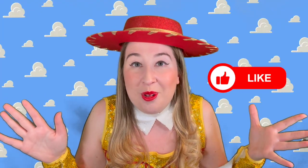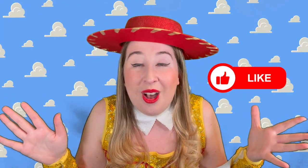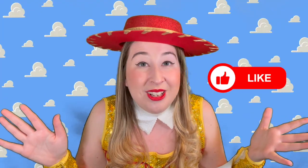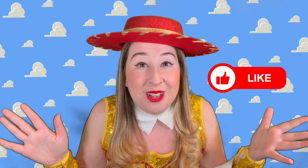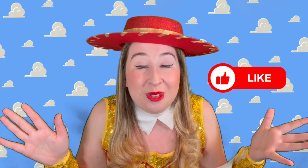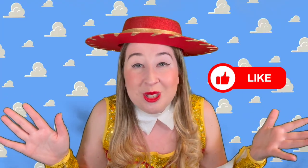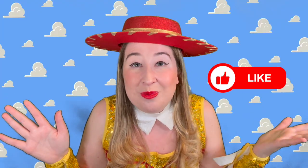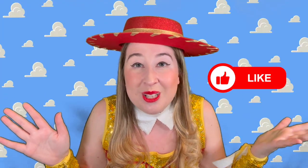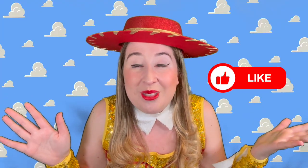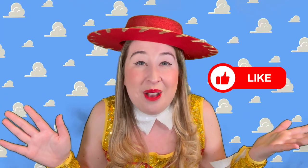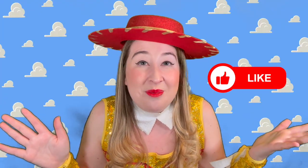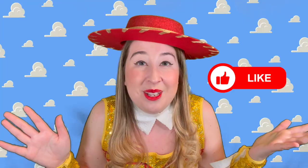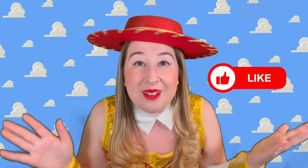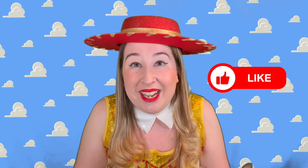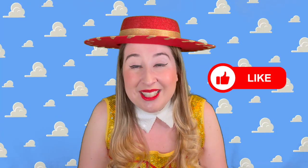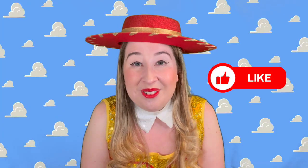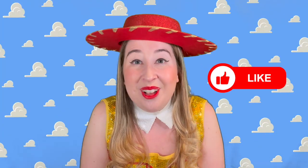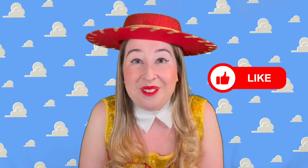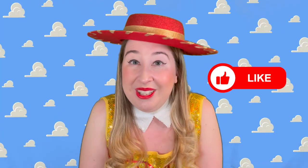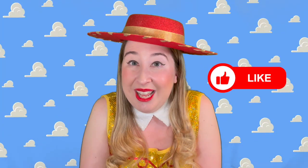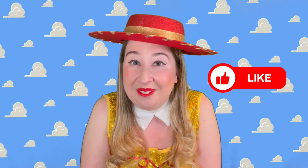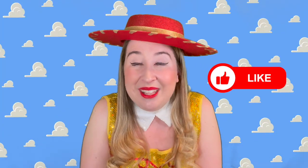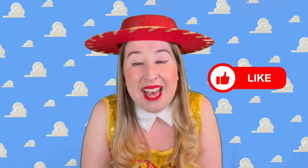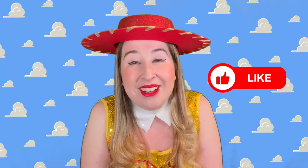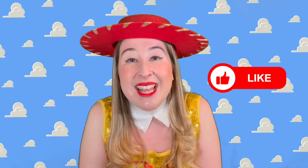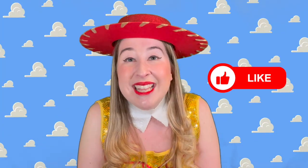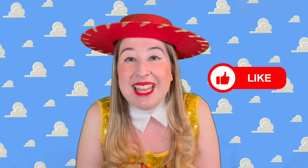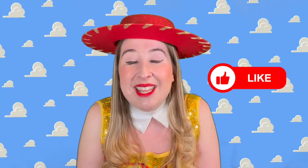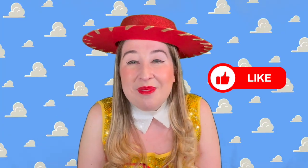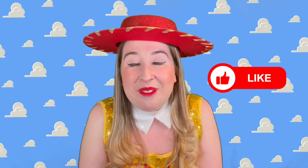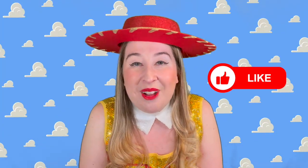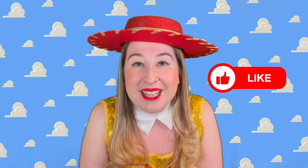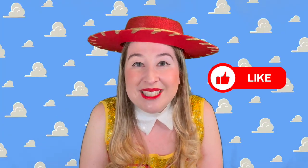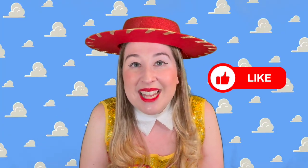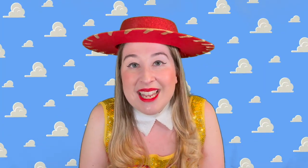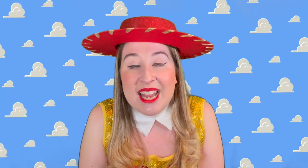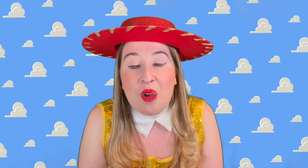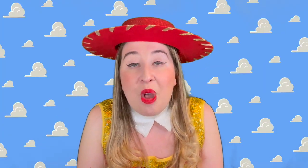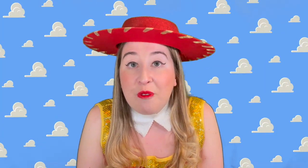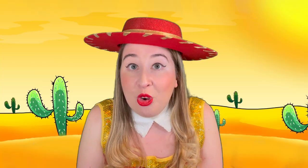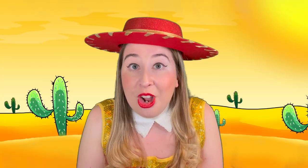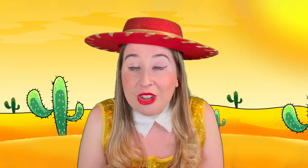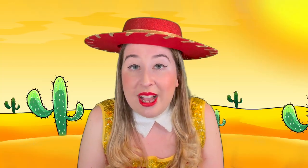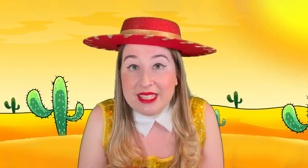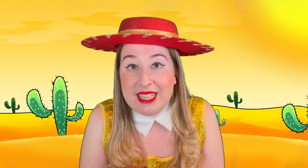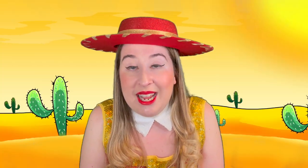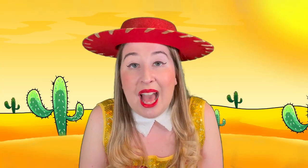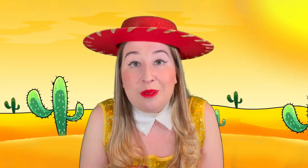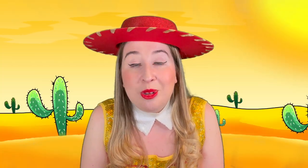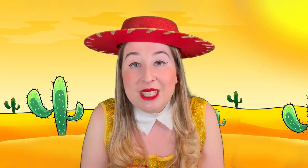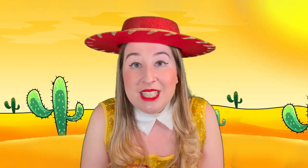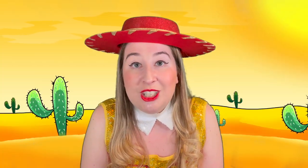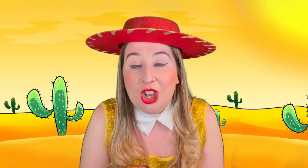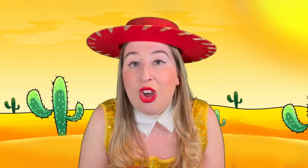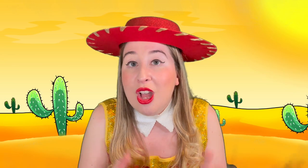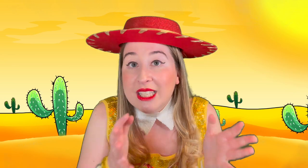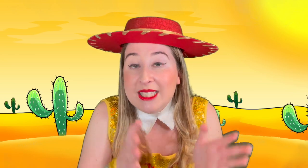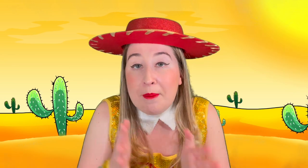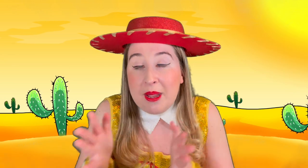on YouTube, so that would be great as well if you could help me out. Thank you, my friends. Now, for our class today, I'm going to teach y'all step by